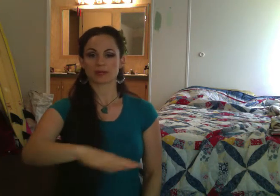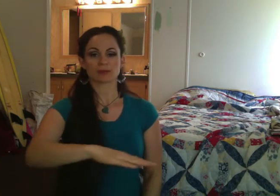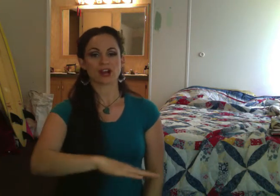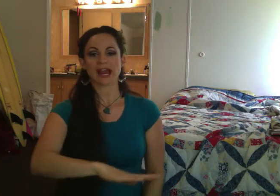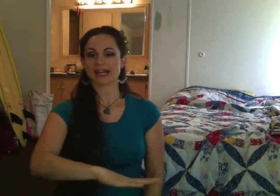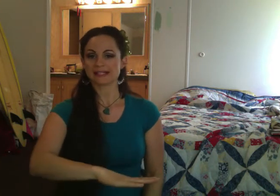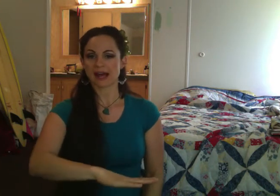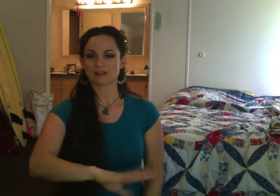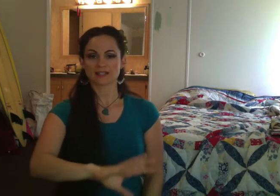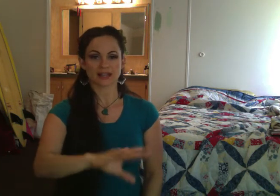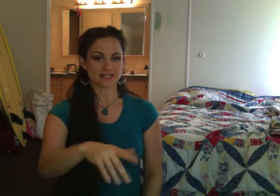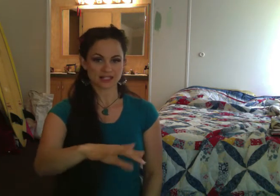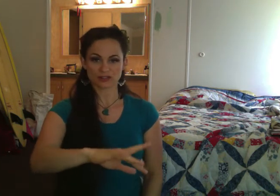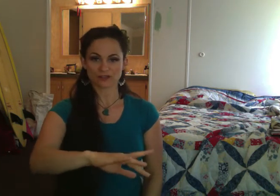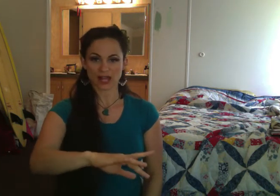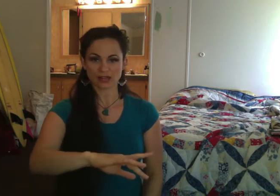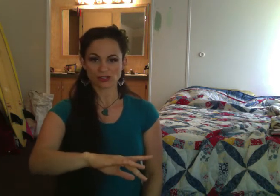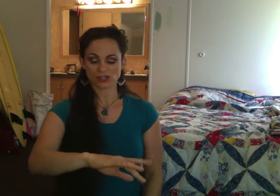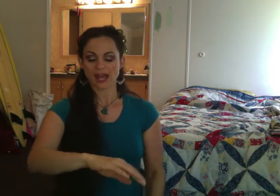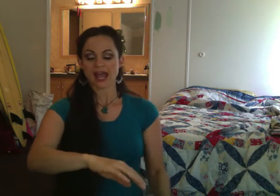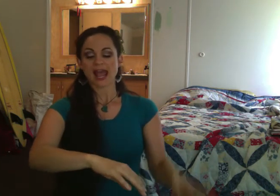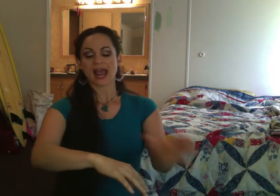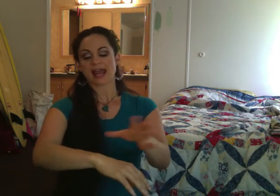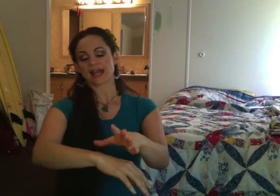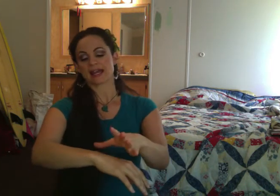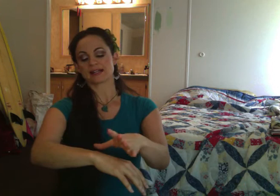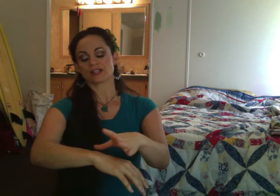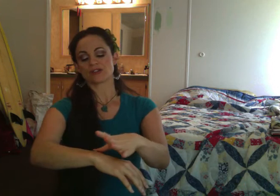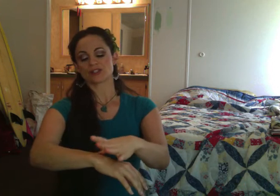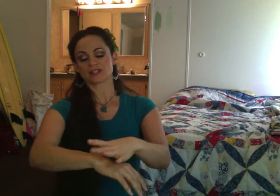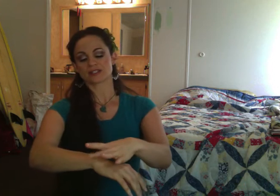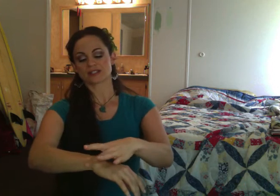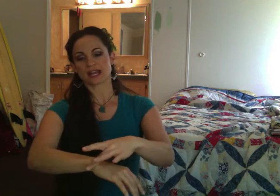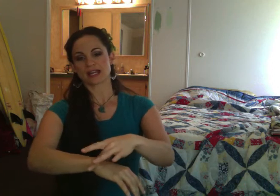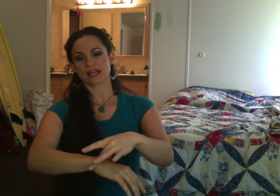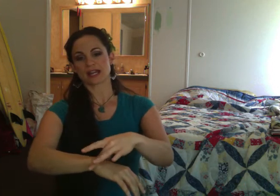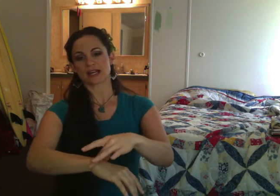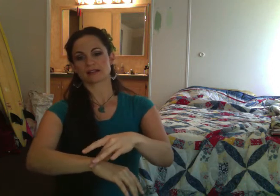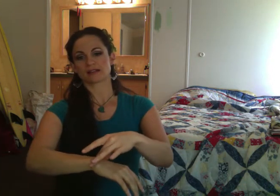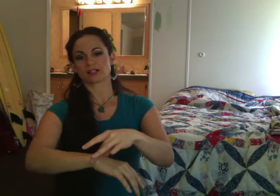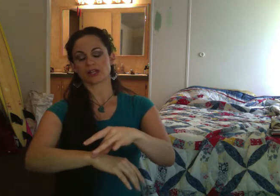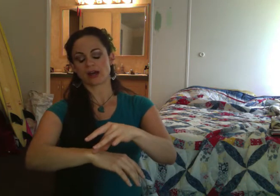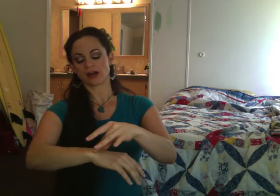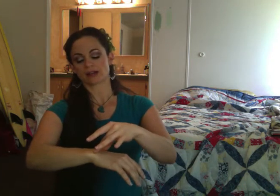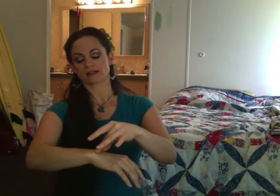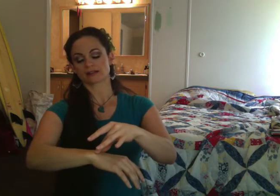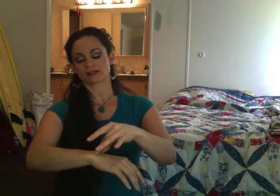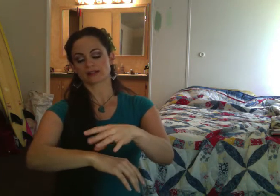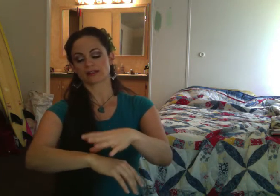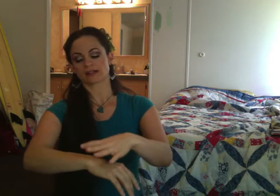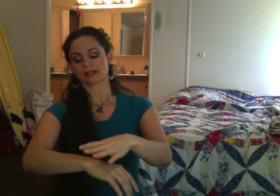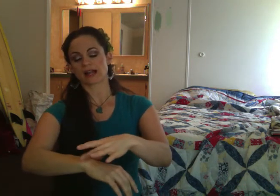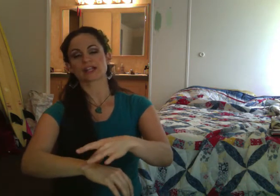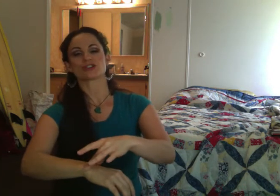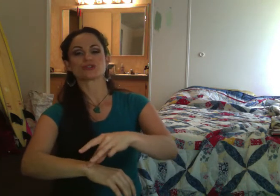your hand out, saying this is your flesh, and you just take it and kind of like you're